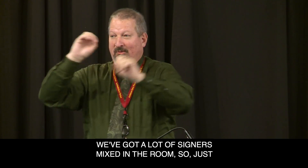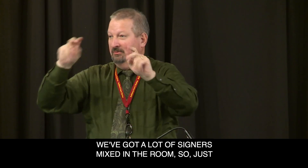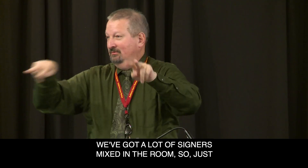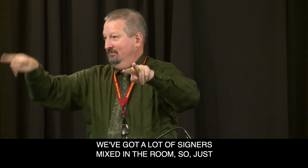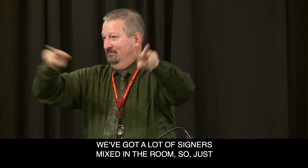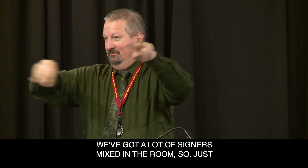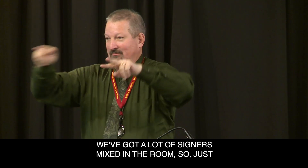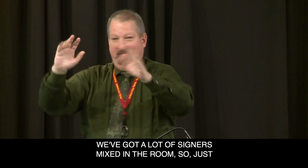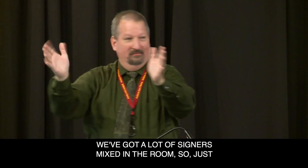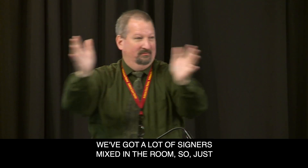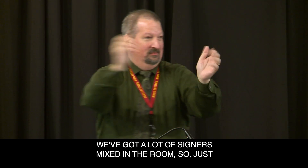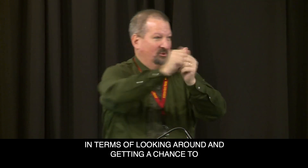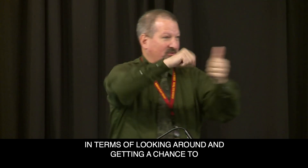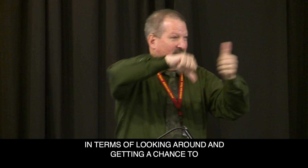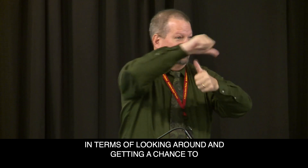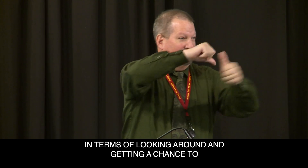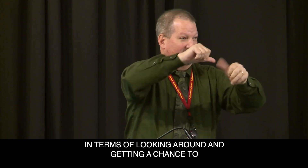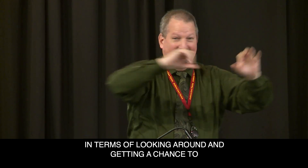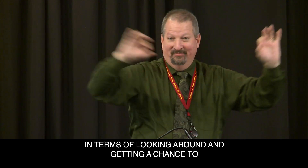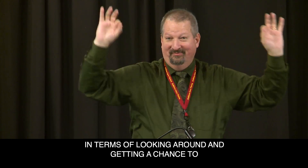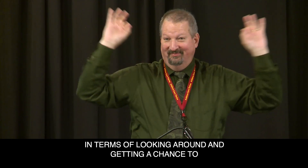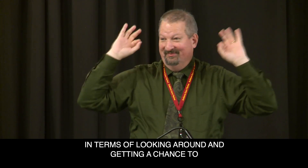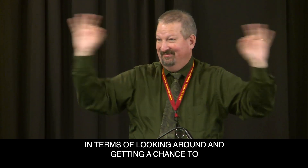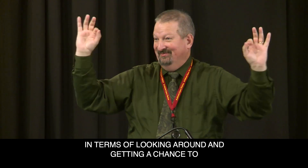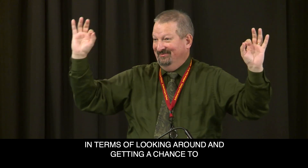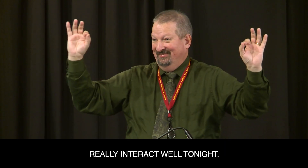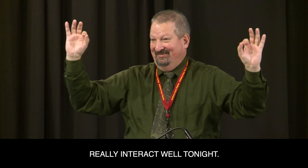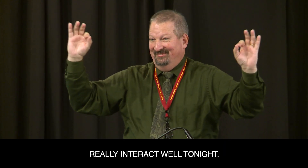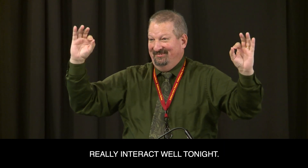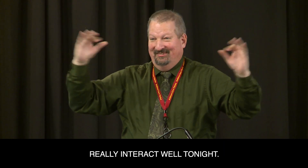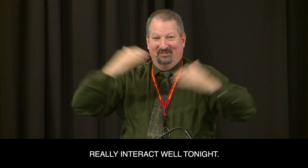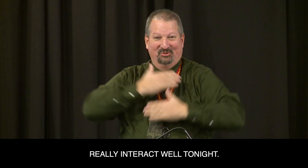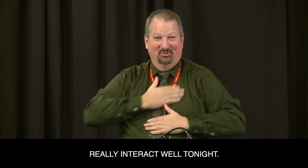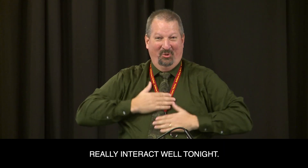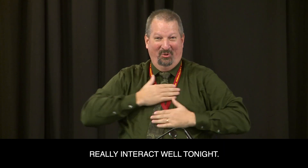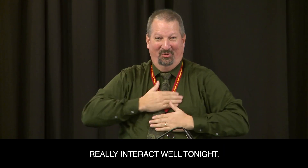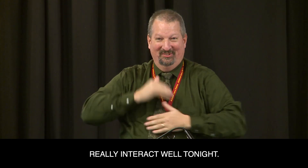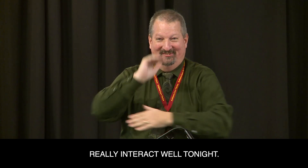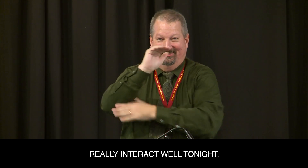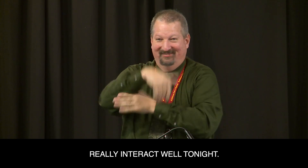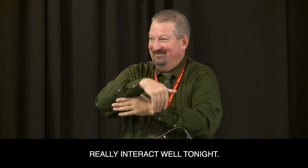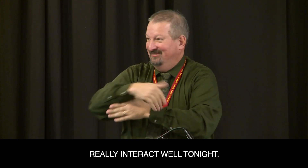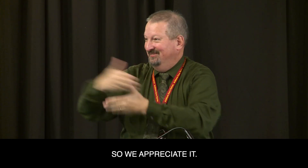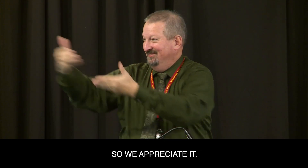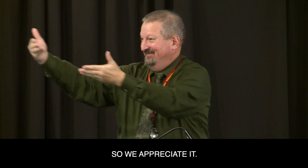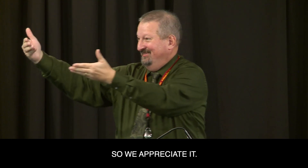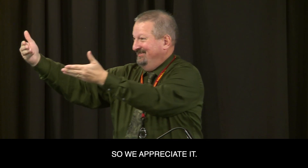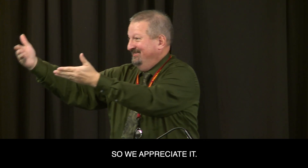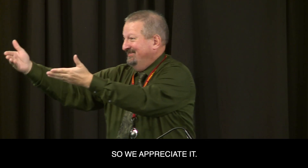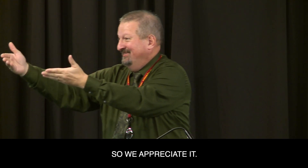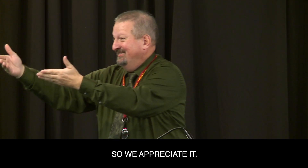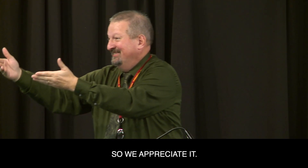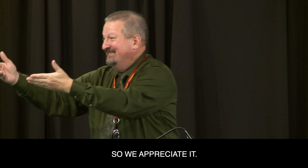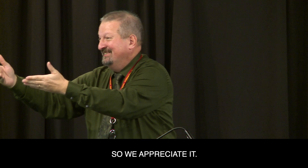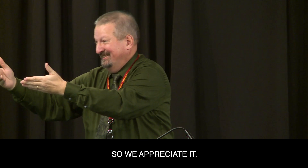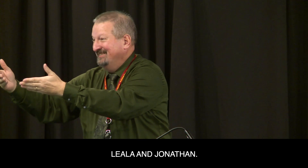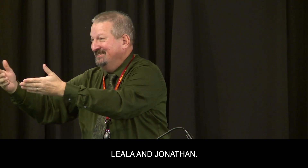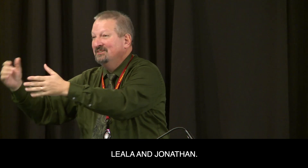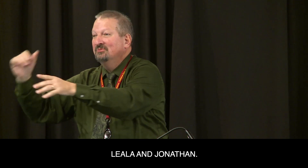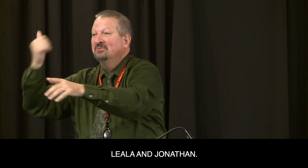room. So just in terms of looking around and getting a chance to really interact well tonight. So we appreciate it. Leila and